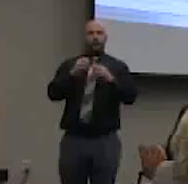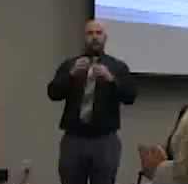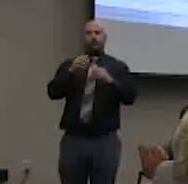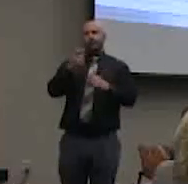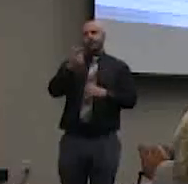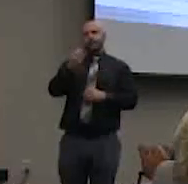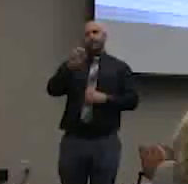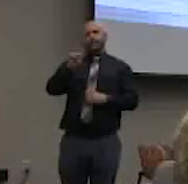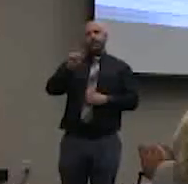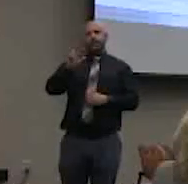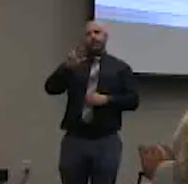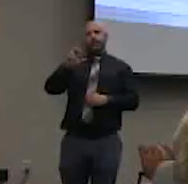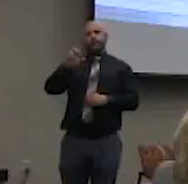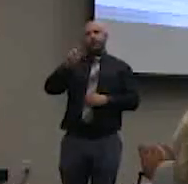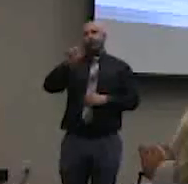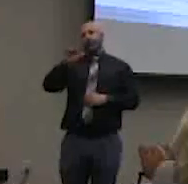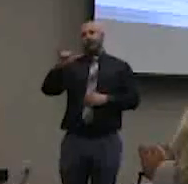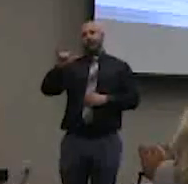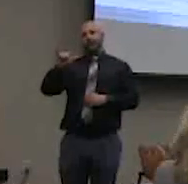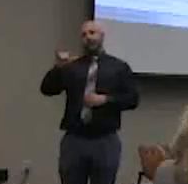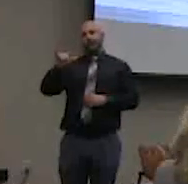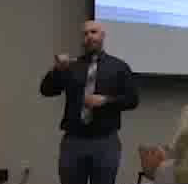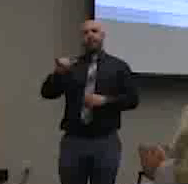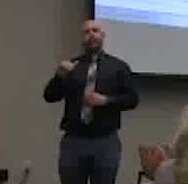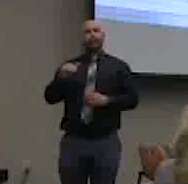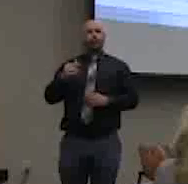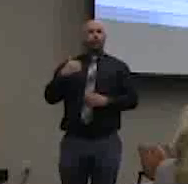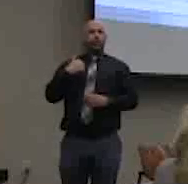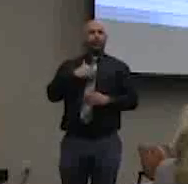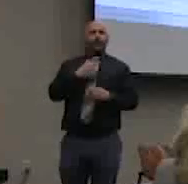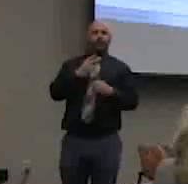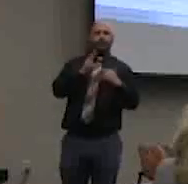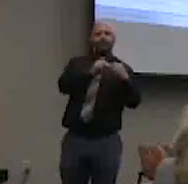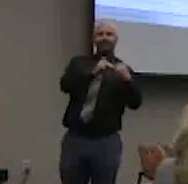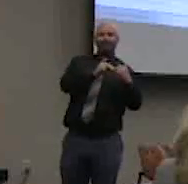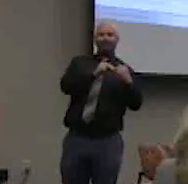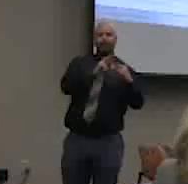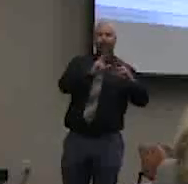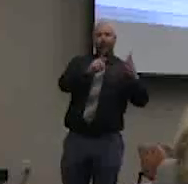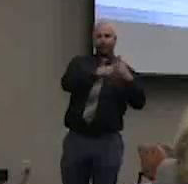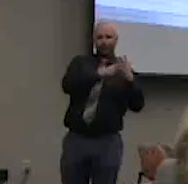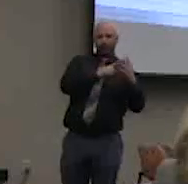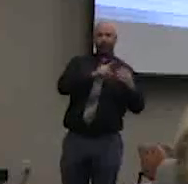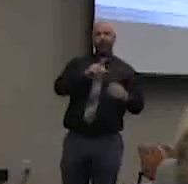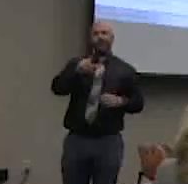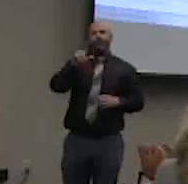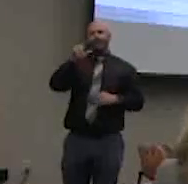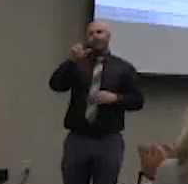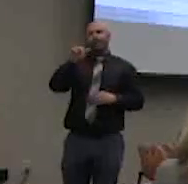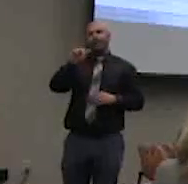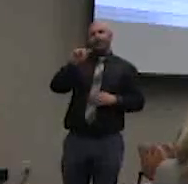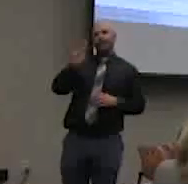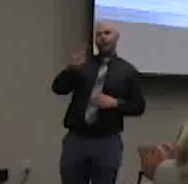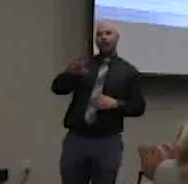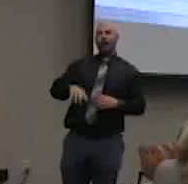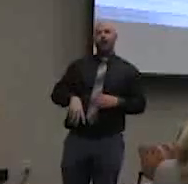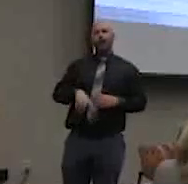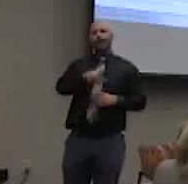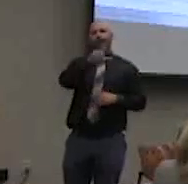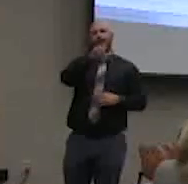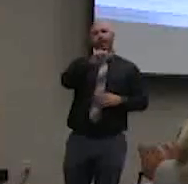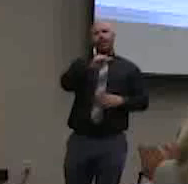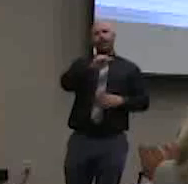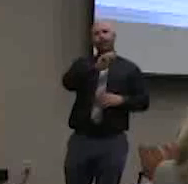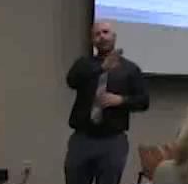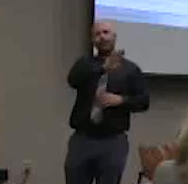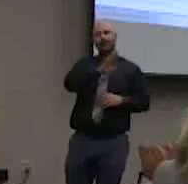Ready Start. We like to do a lot of plays on names, LA 4, LA 4, LAB to 3, now we're Ready Start to Get Ready.